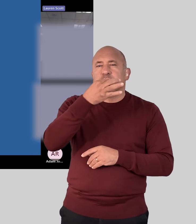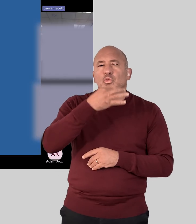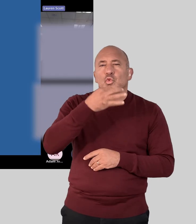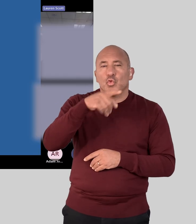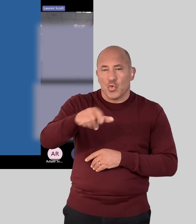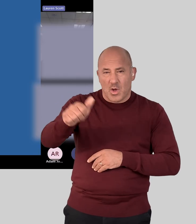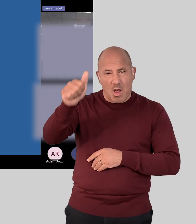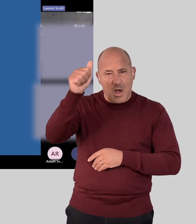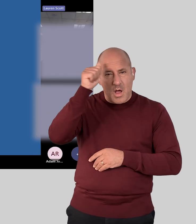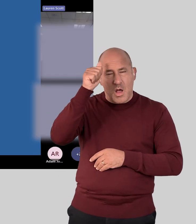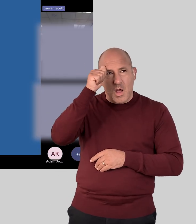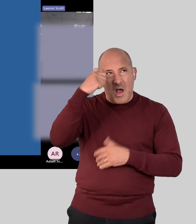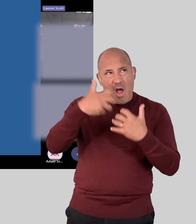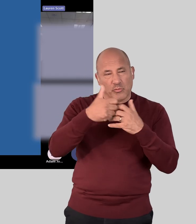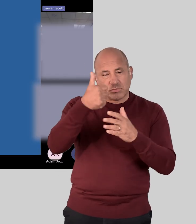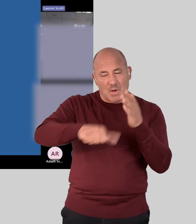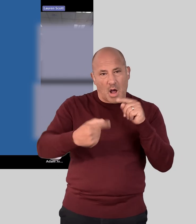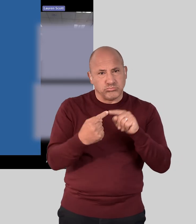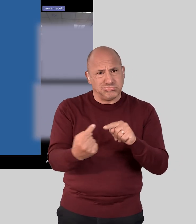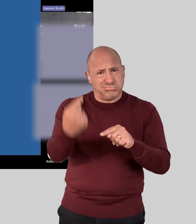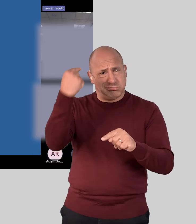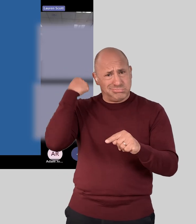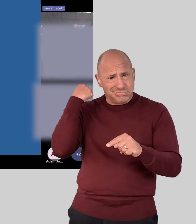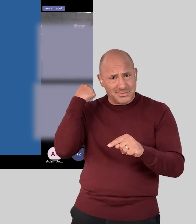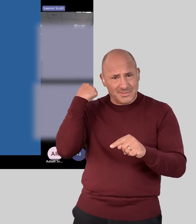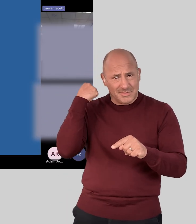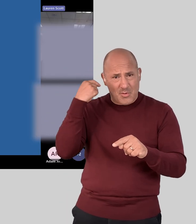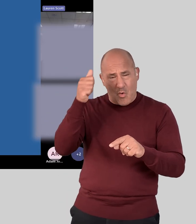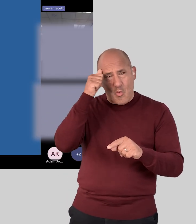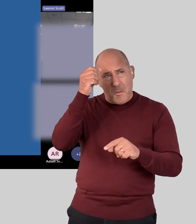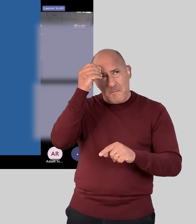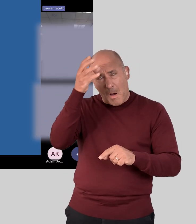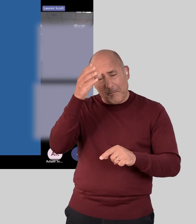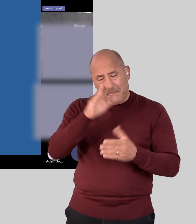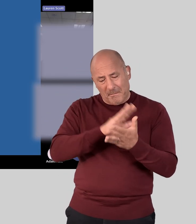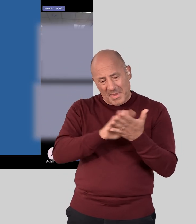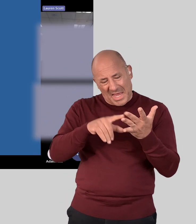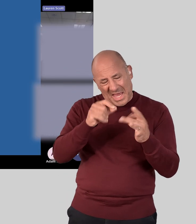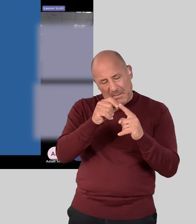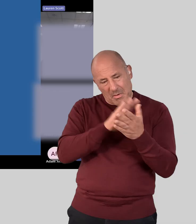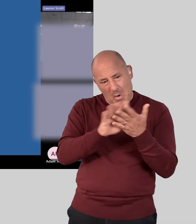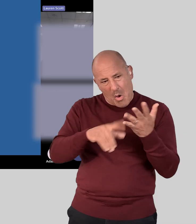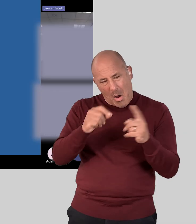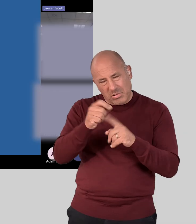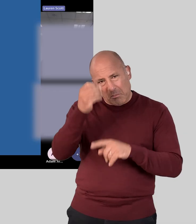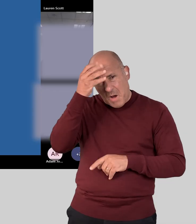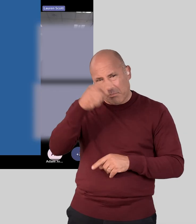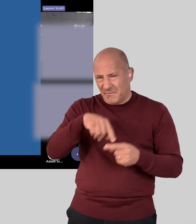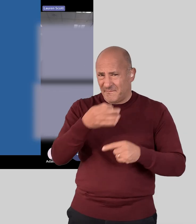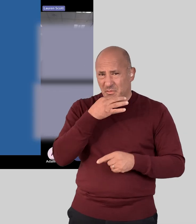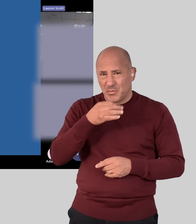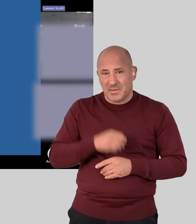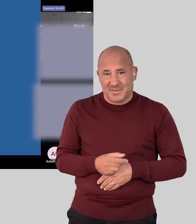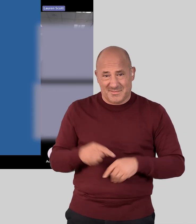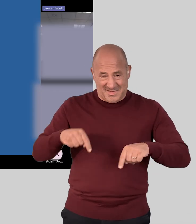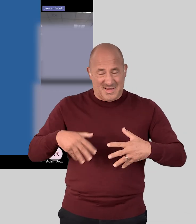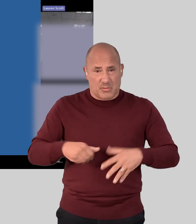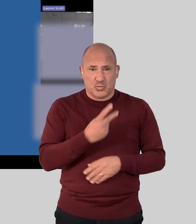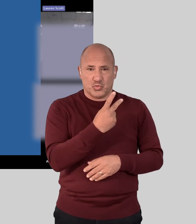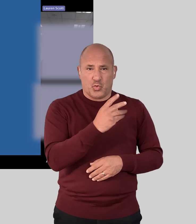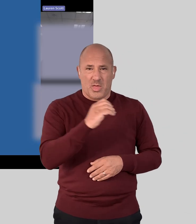there aren't very many people who actually know the beginnings and know about hip hop now. Here